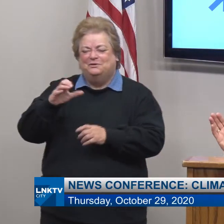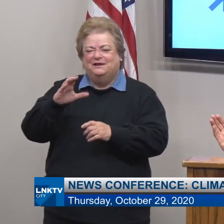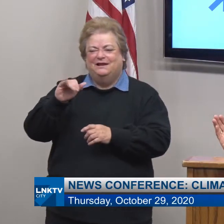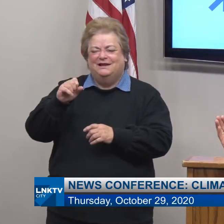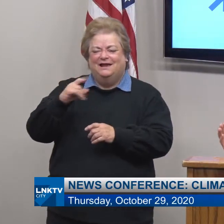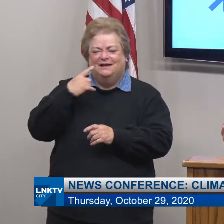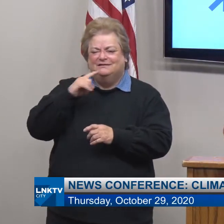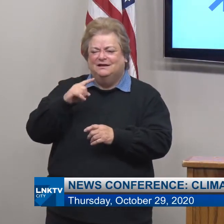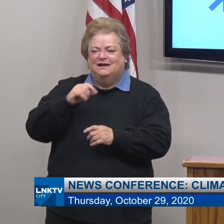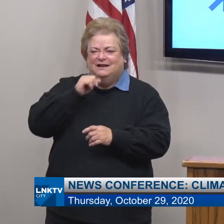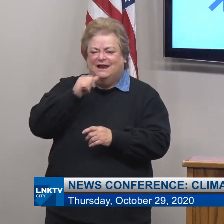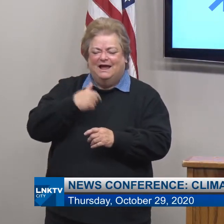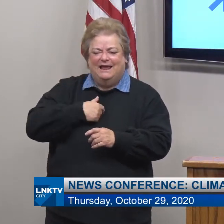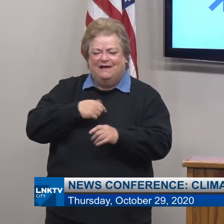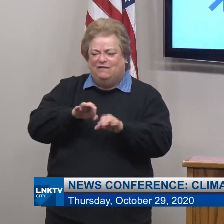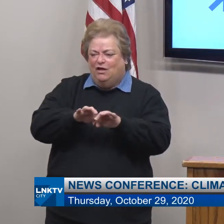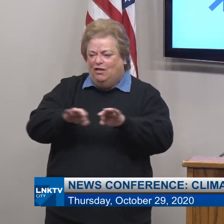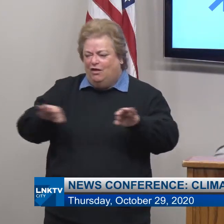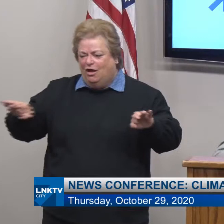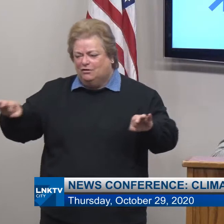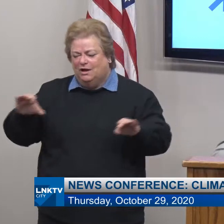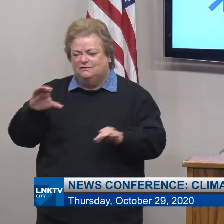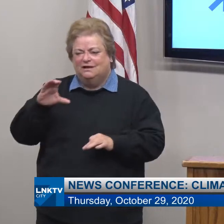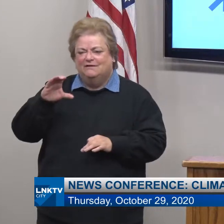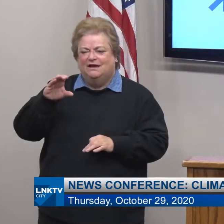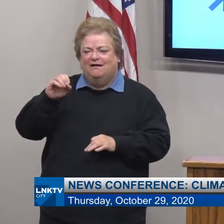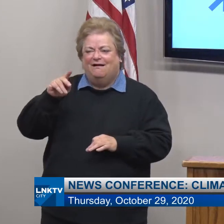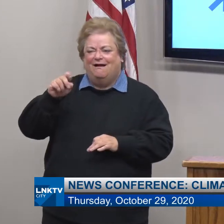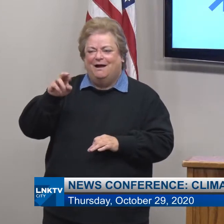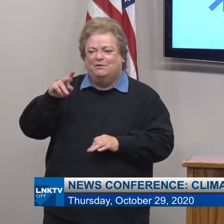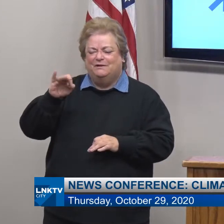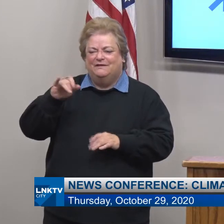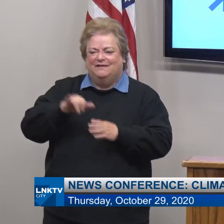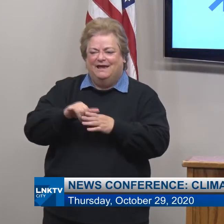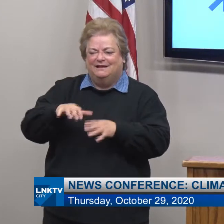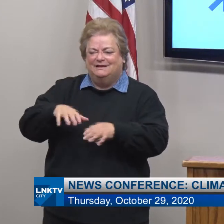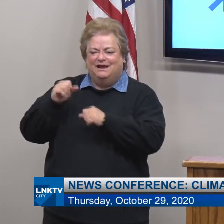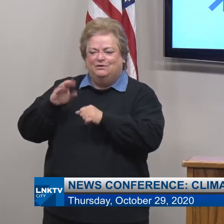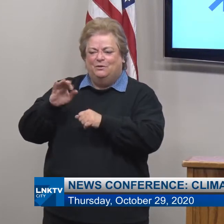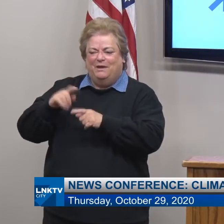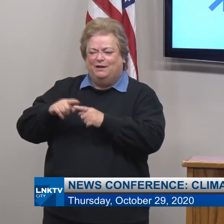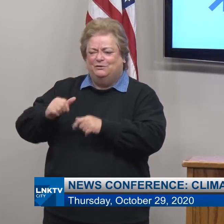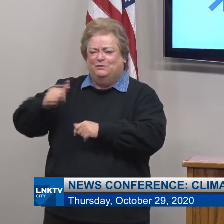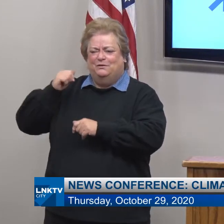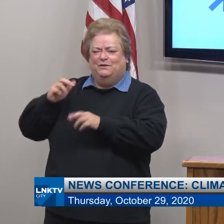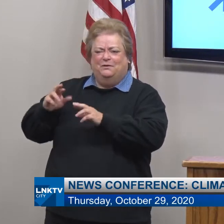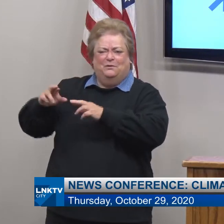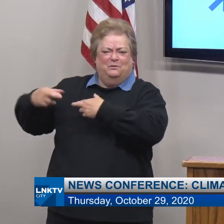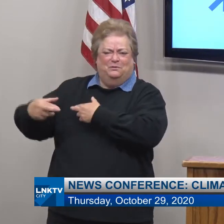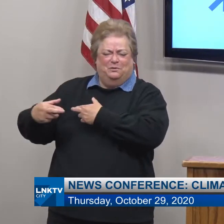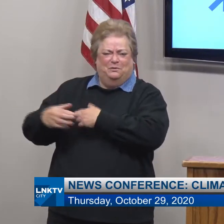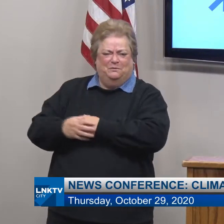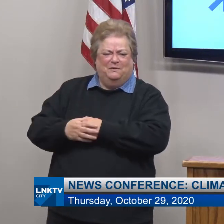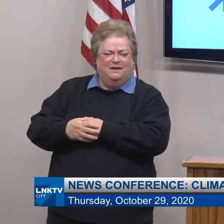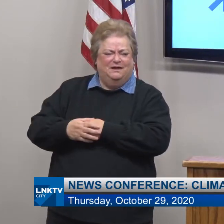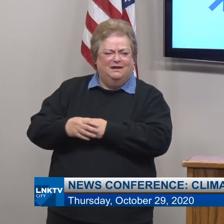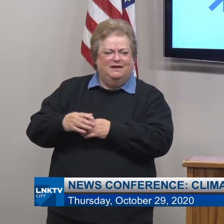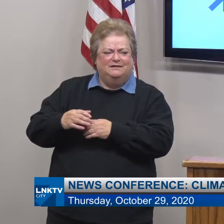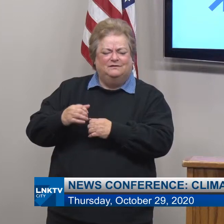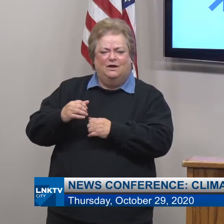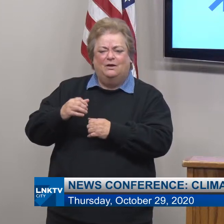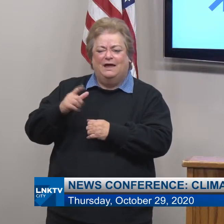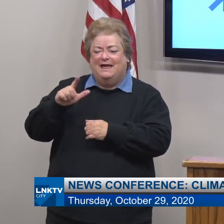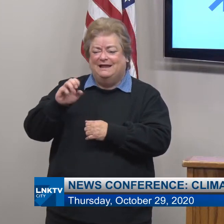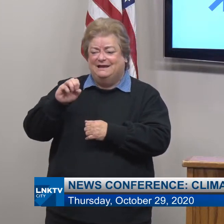those long runs of copper piping for coolant that take you all the way back to a rack room. LED lighting is